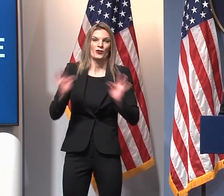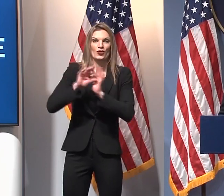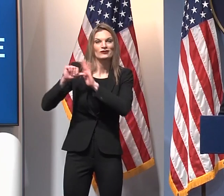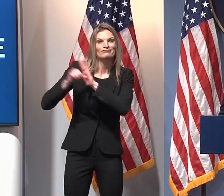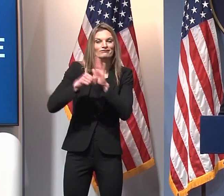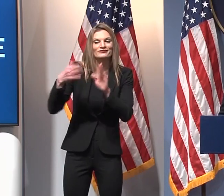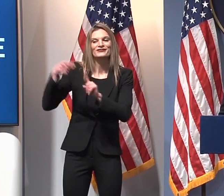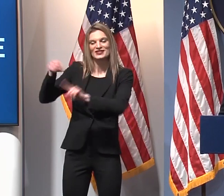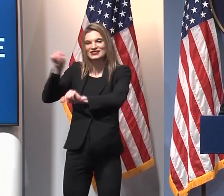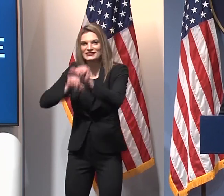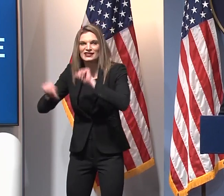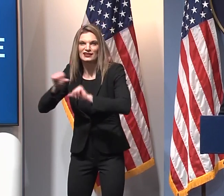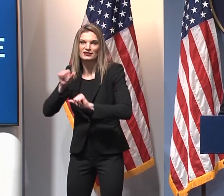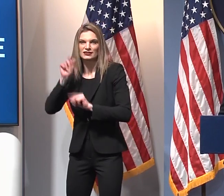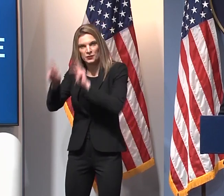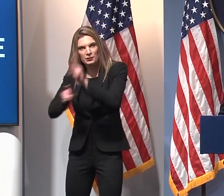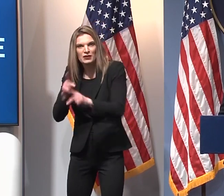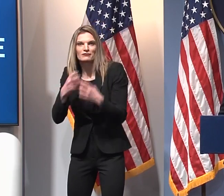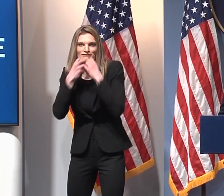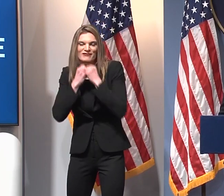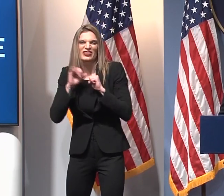and the public health of the people of the state.